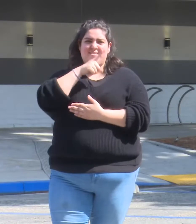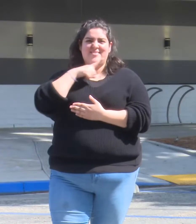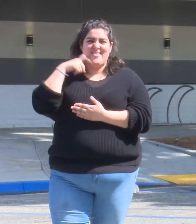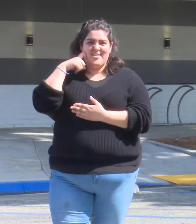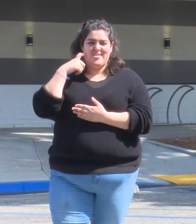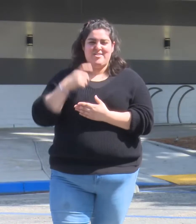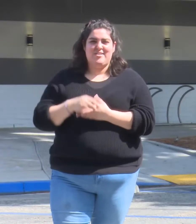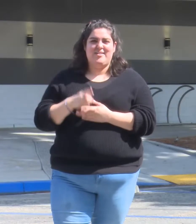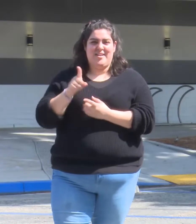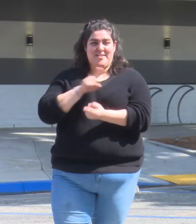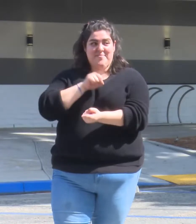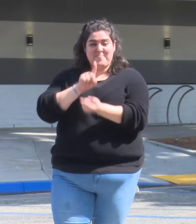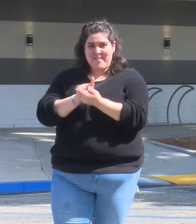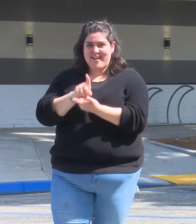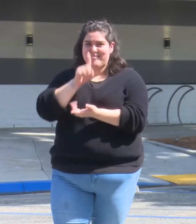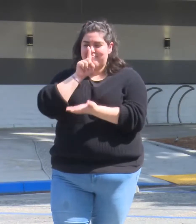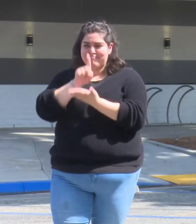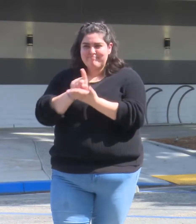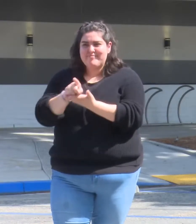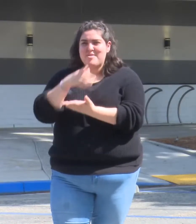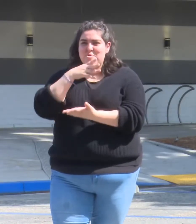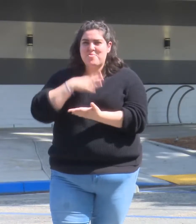the love of his life, Phyllis Ortega.